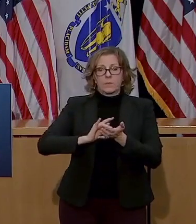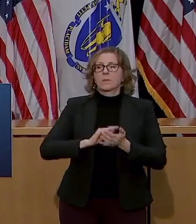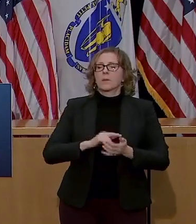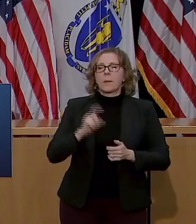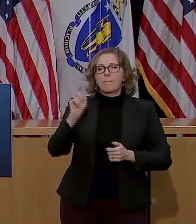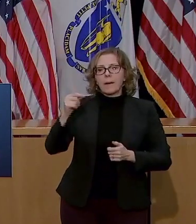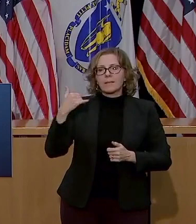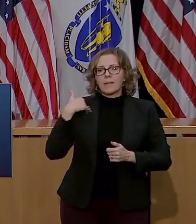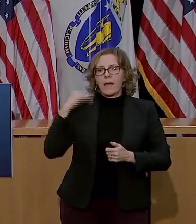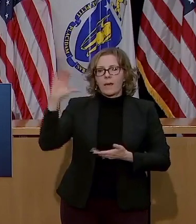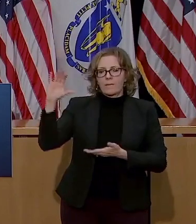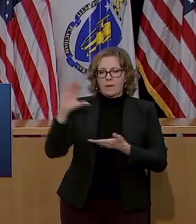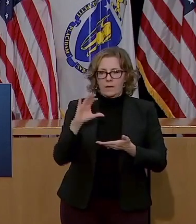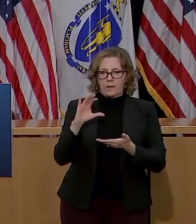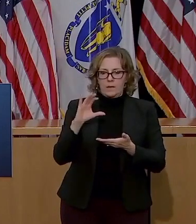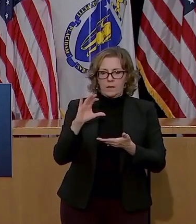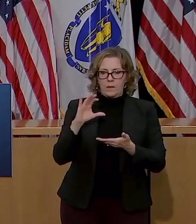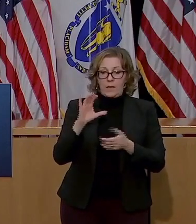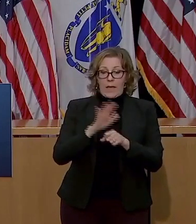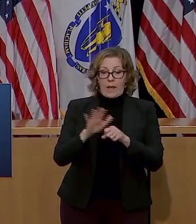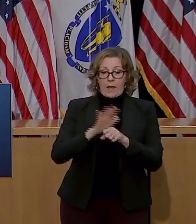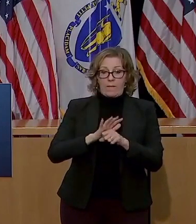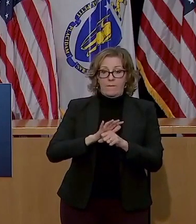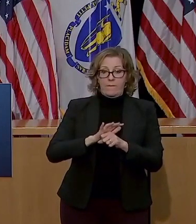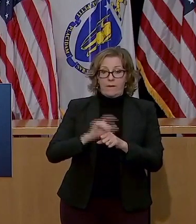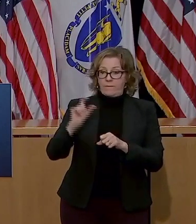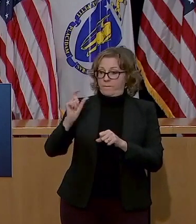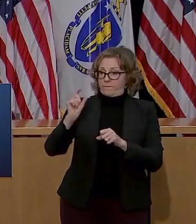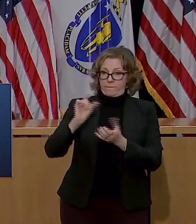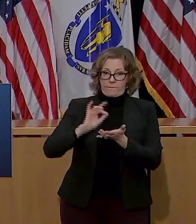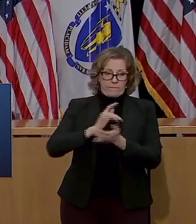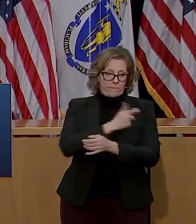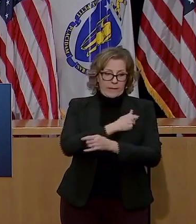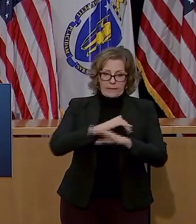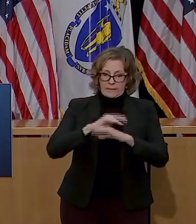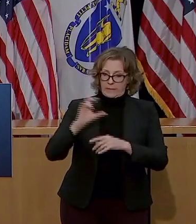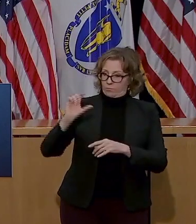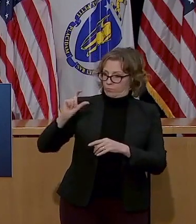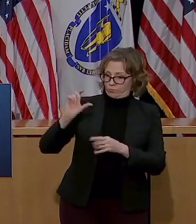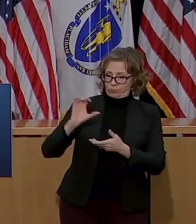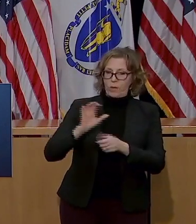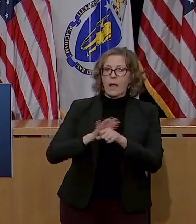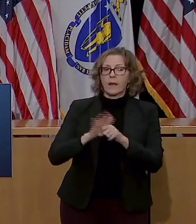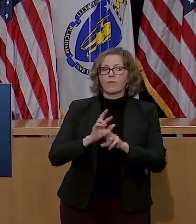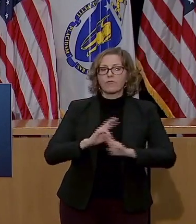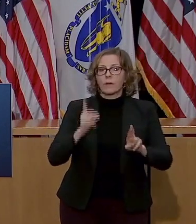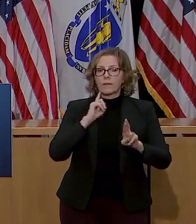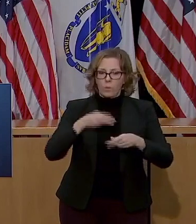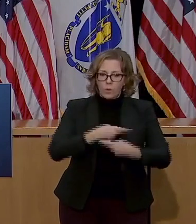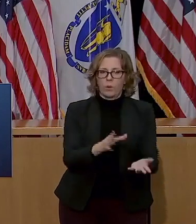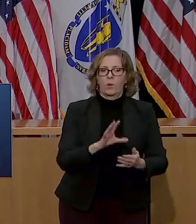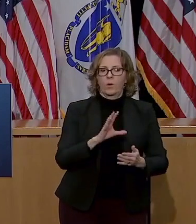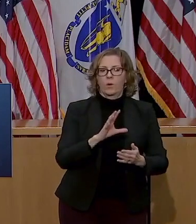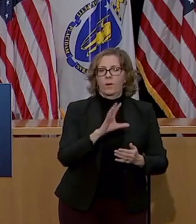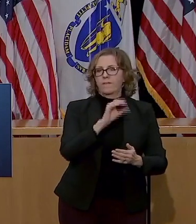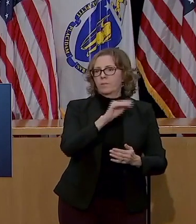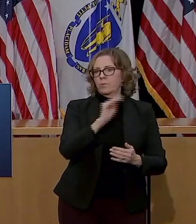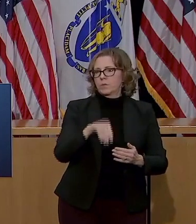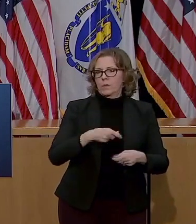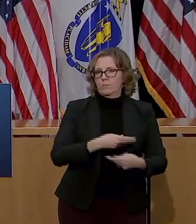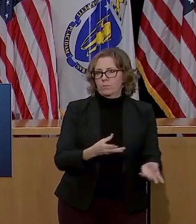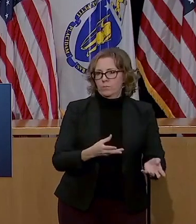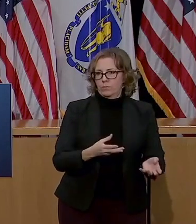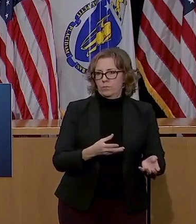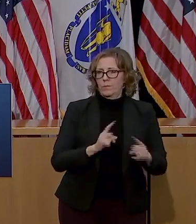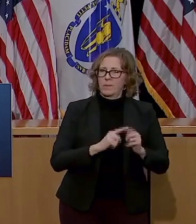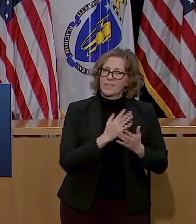serve 50% of your population on the long-term care program. Some states have much smaller long-term